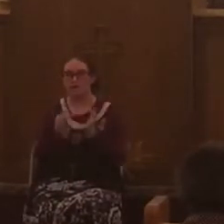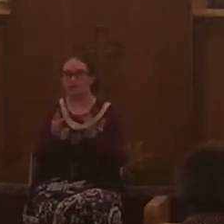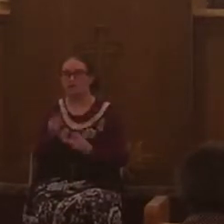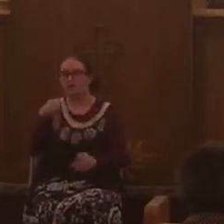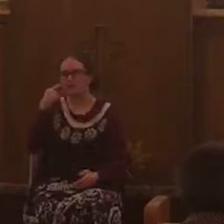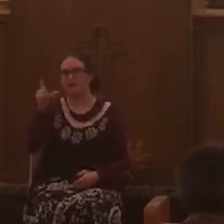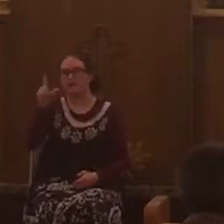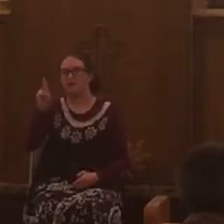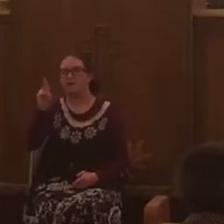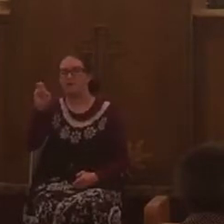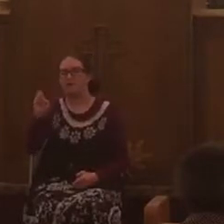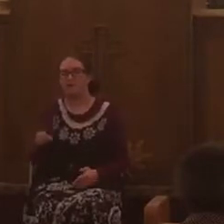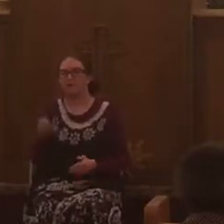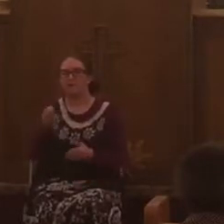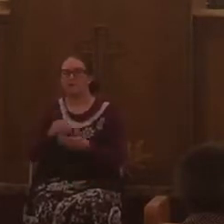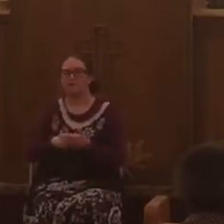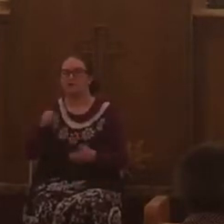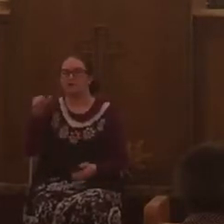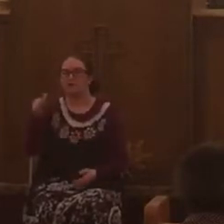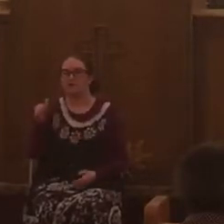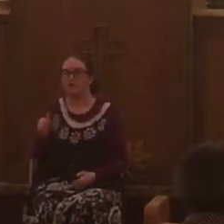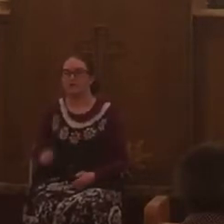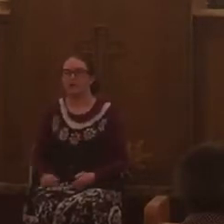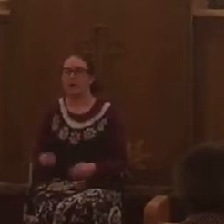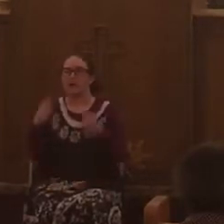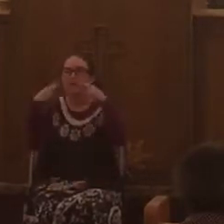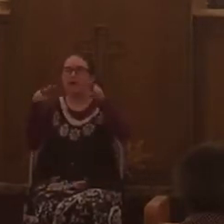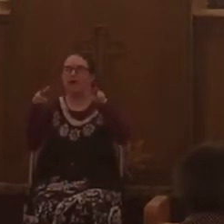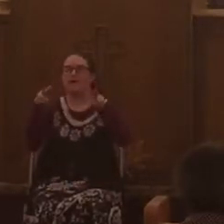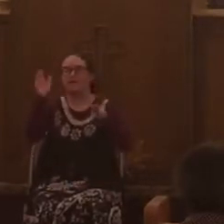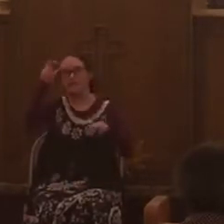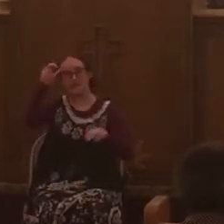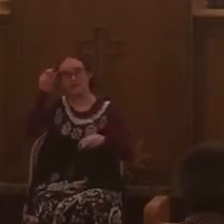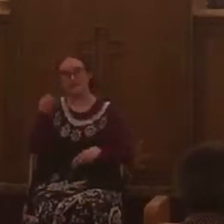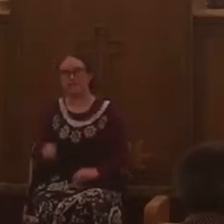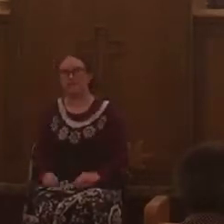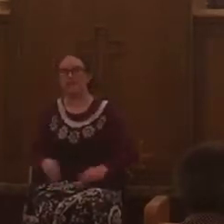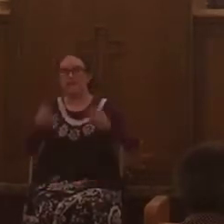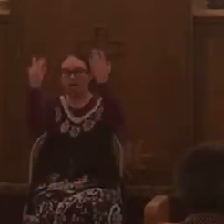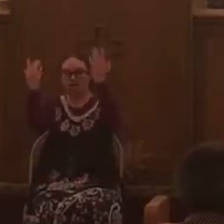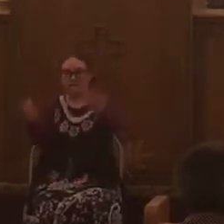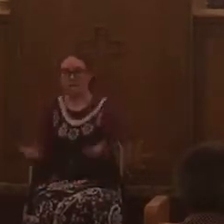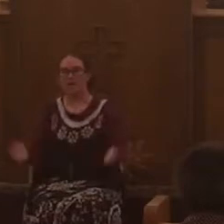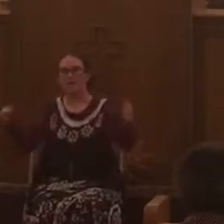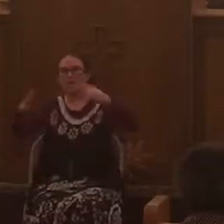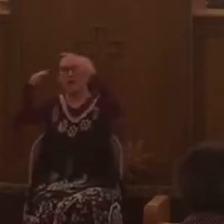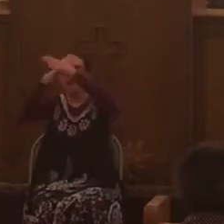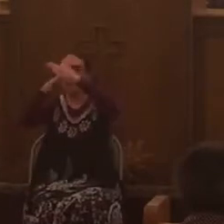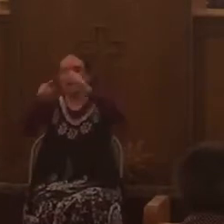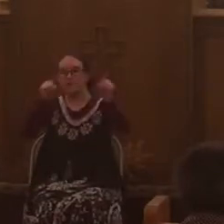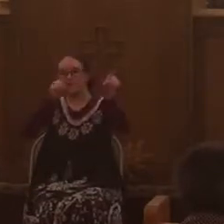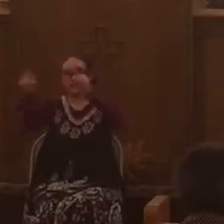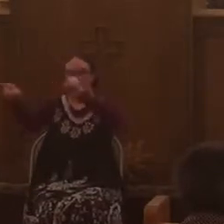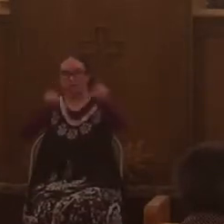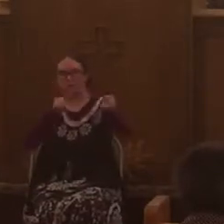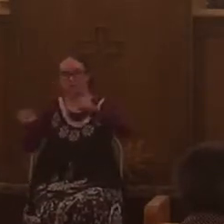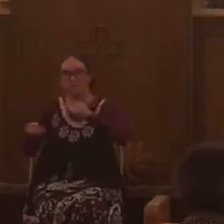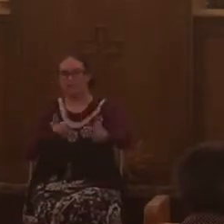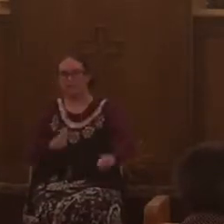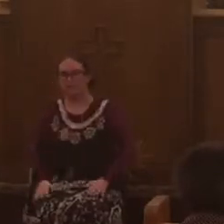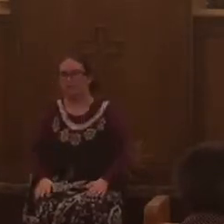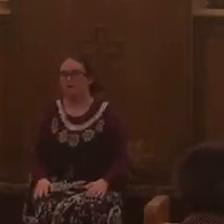we're talking tonight about winning souls, okay? He didn't win souls as wise. We know that. All right. So after we receive the Holy Ghost, we